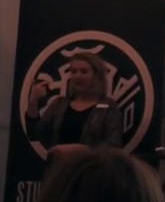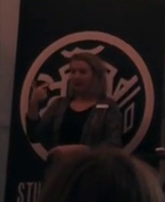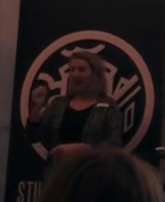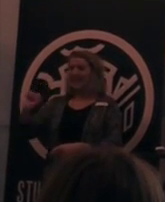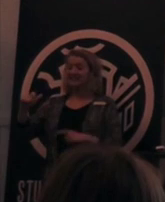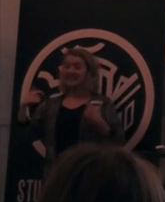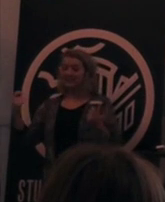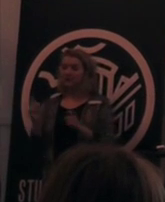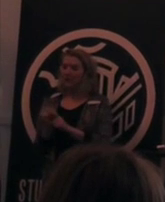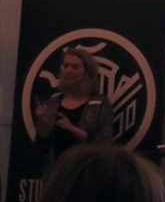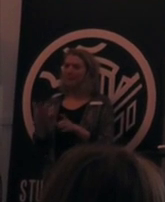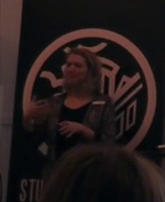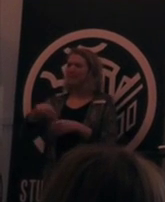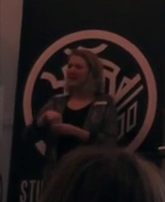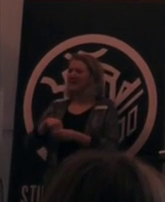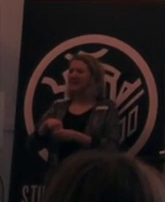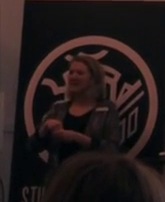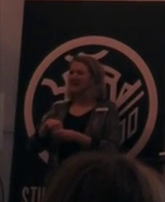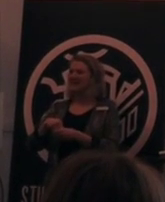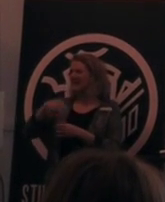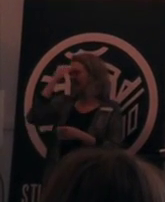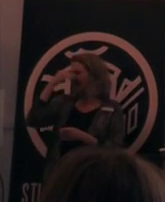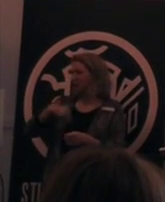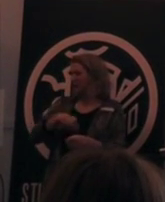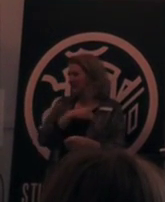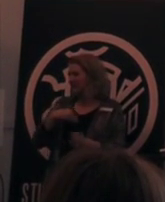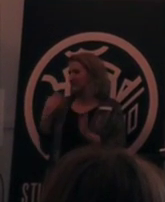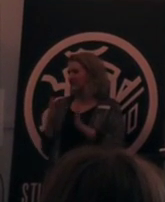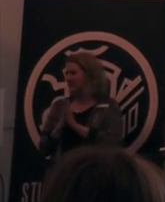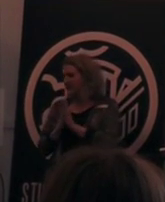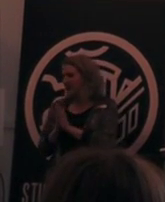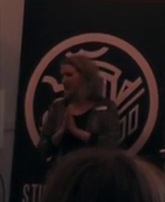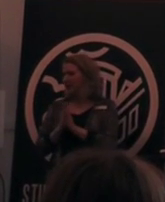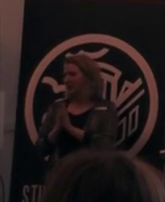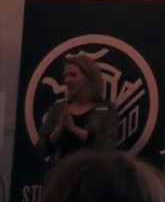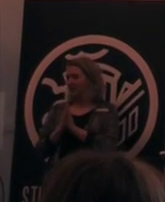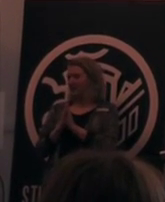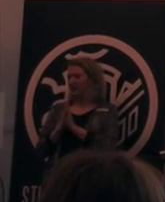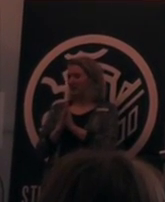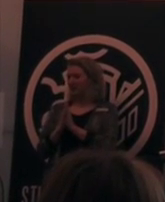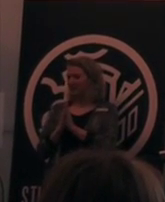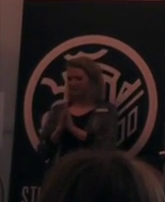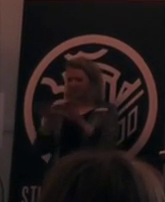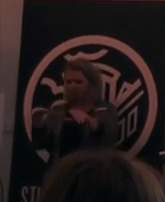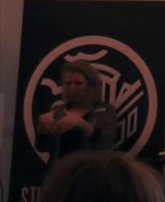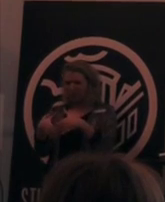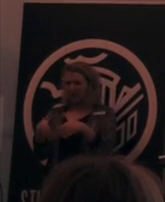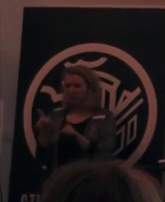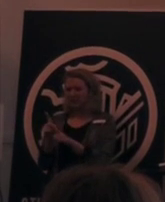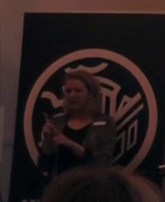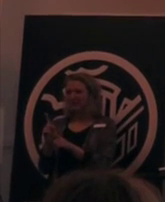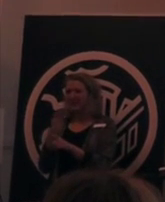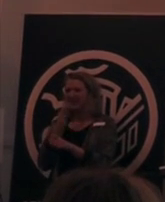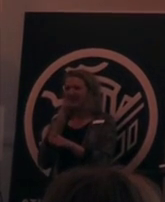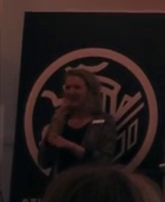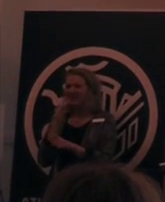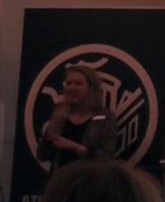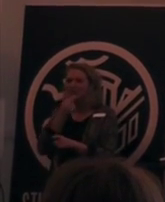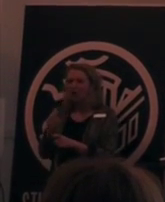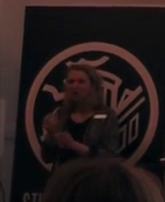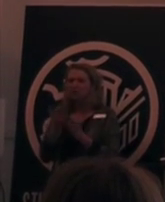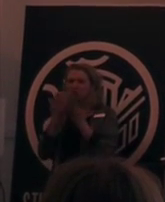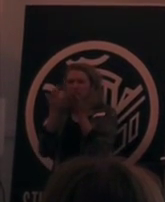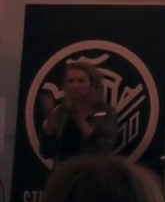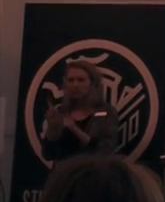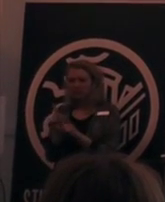this current Catholic Church-sponsored initiative called Gender Studies. It's basically, how can we teach people